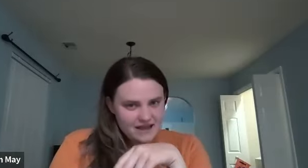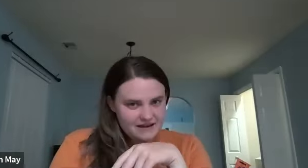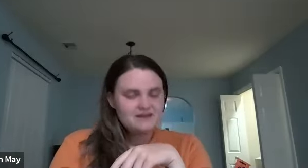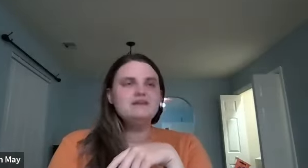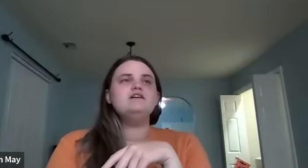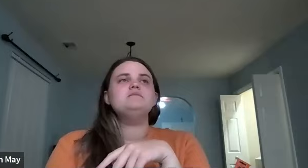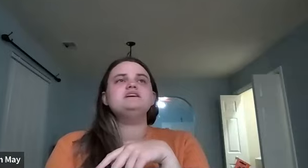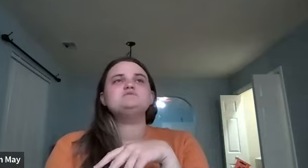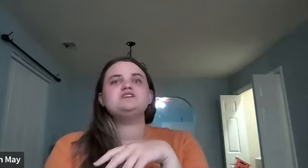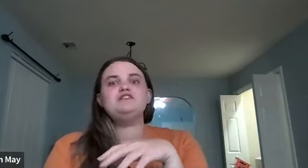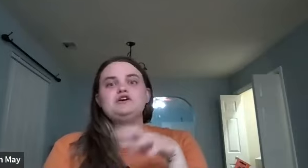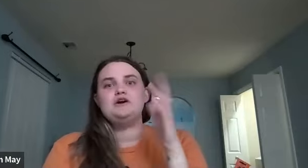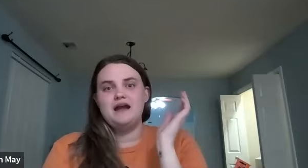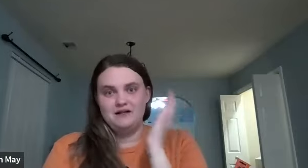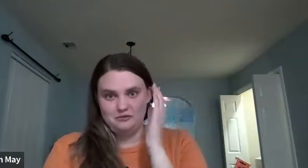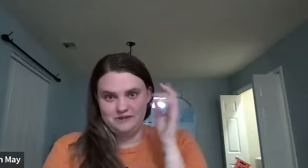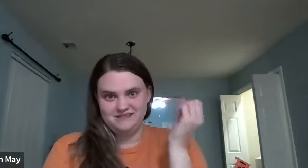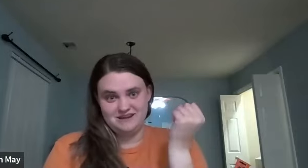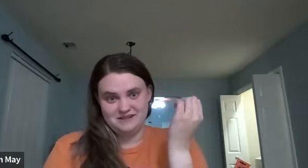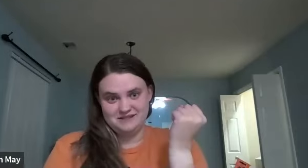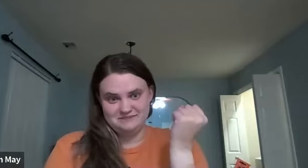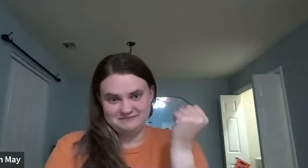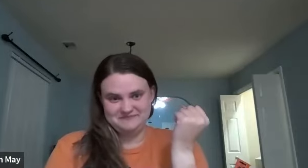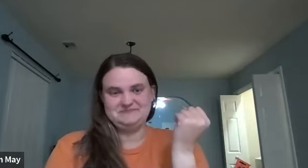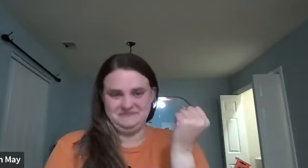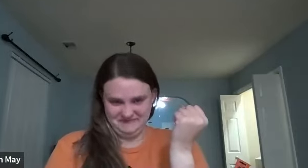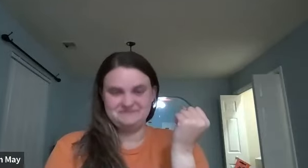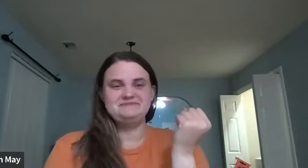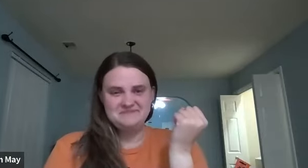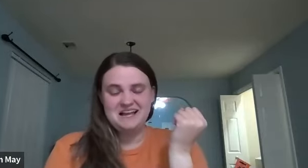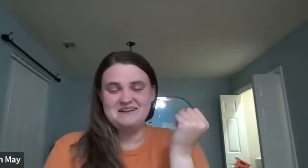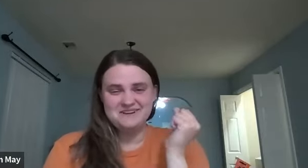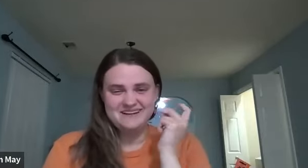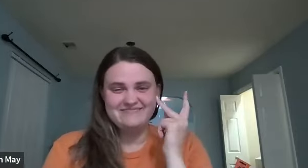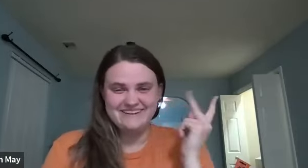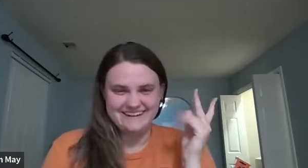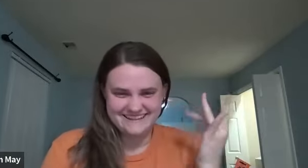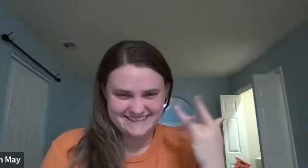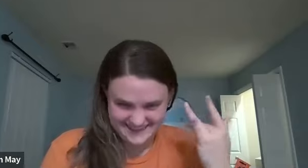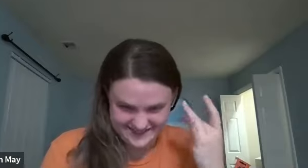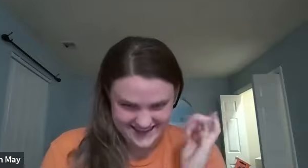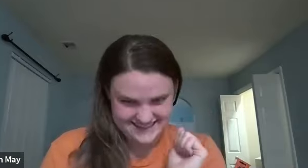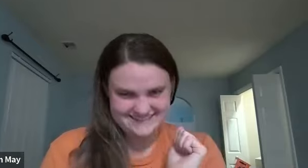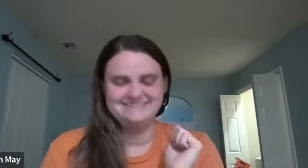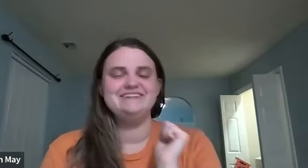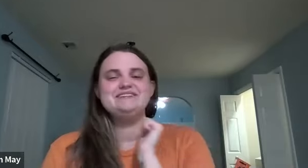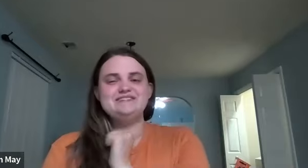fun because we're going to learn our Halloween signs. And I'm very, very excited for that.